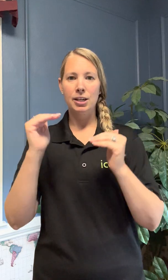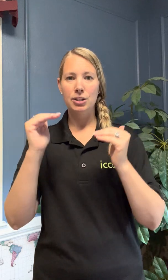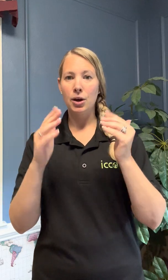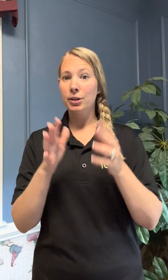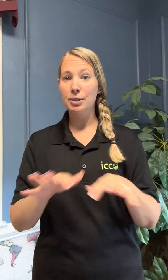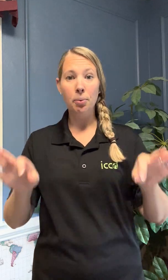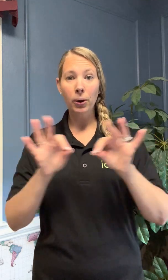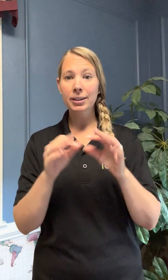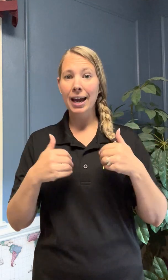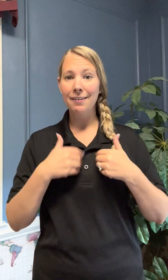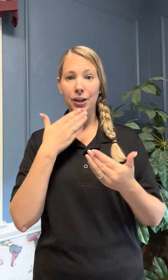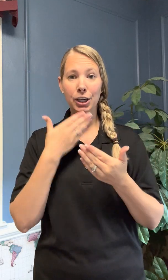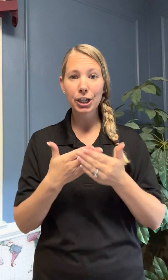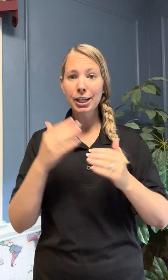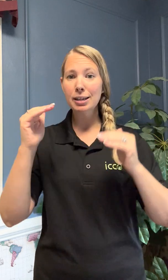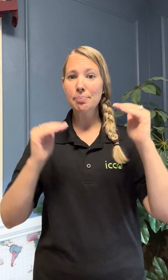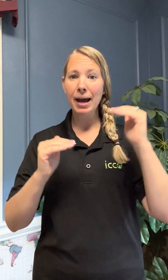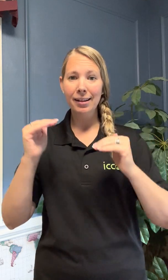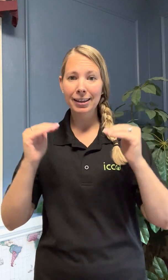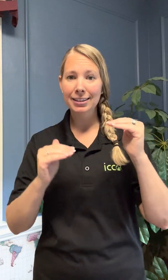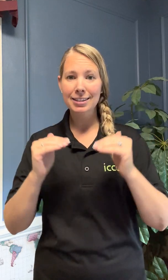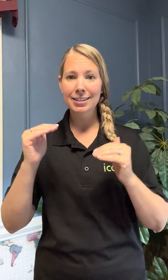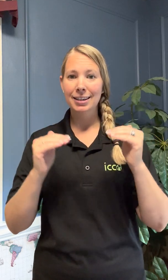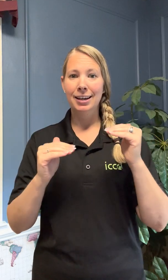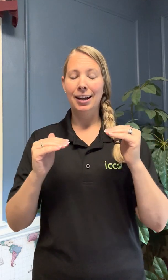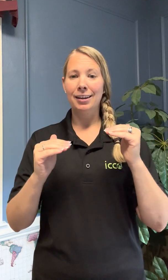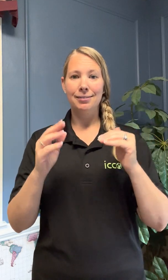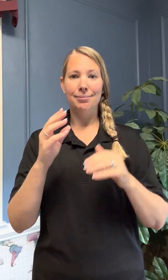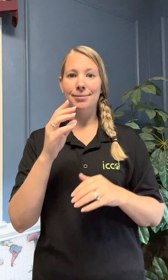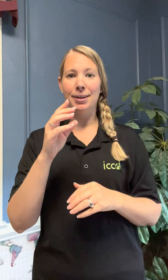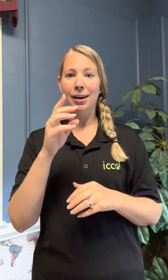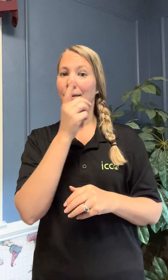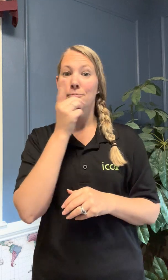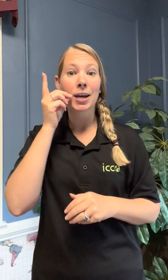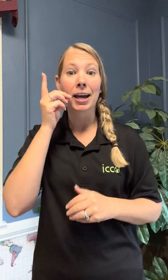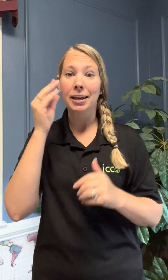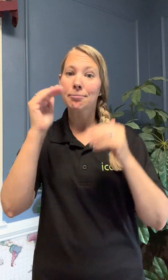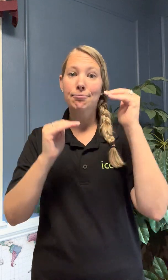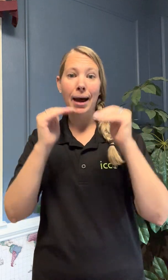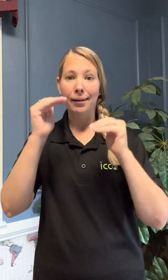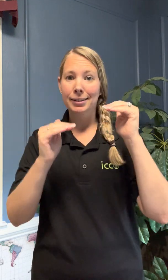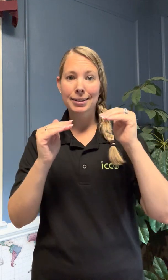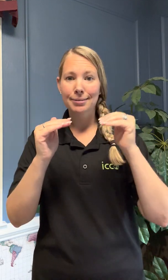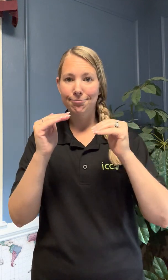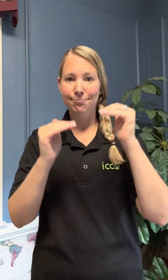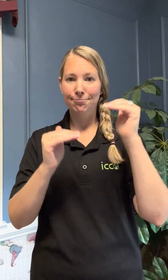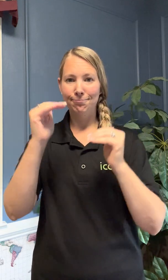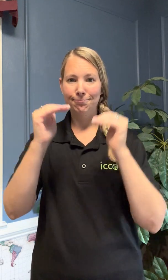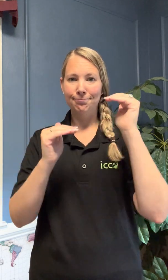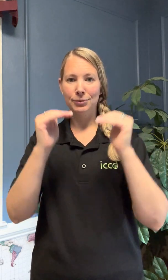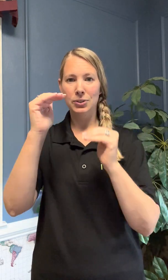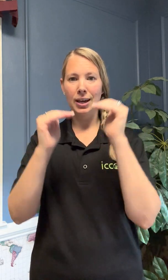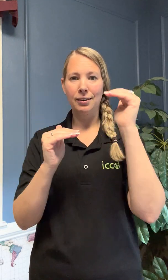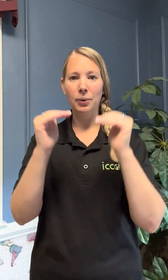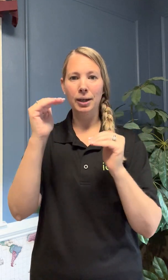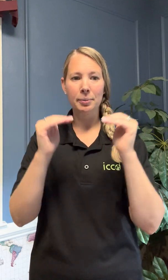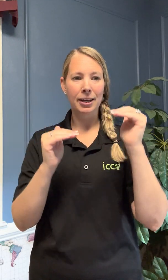So it's important to have a good balance diet, balance. Just kind of going up and down like